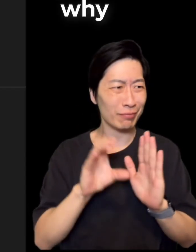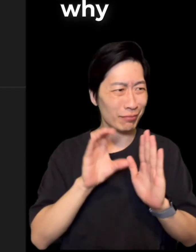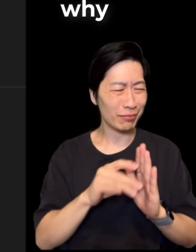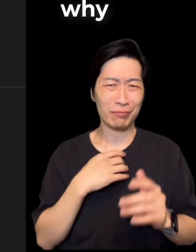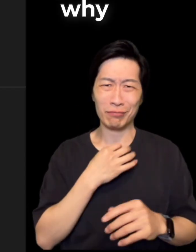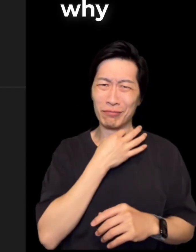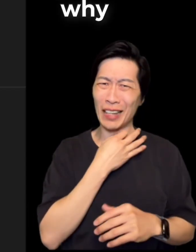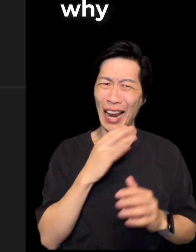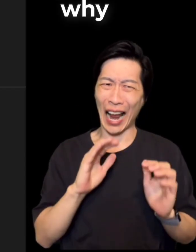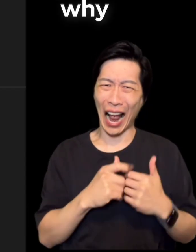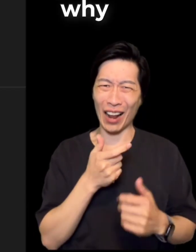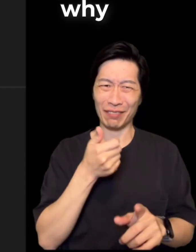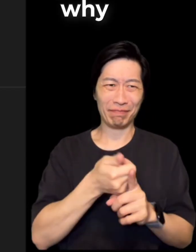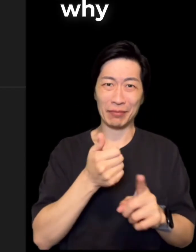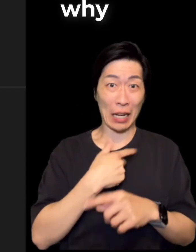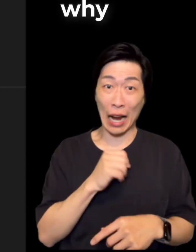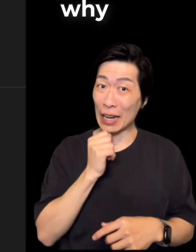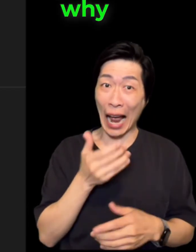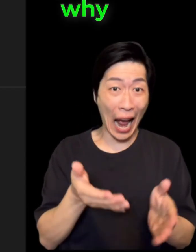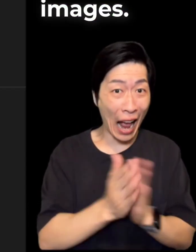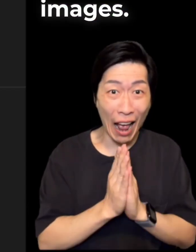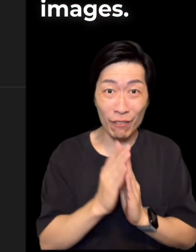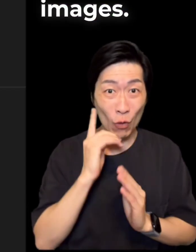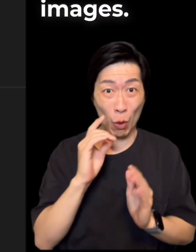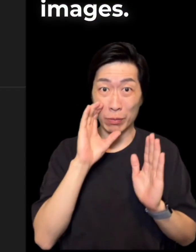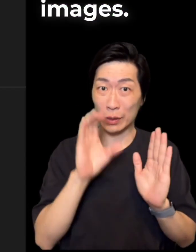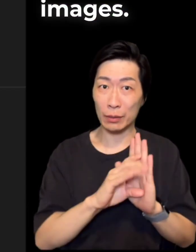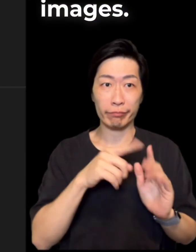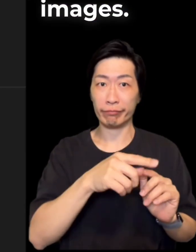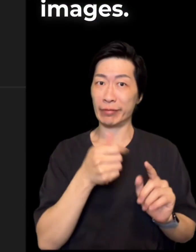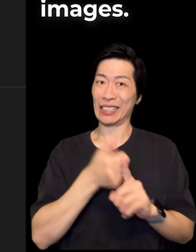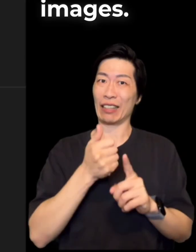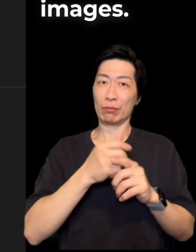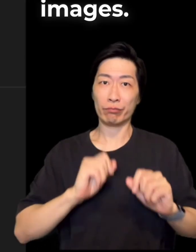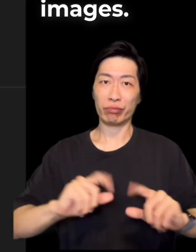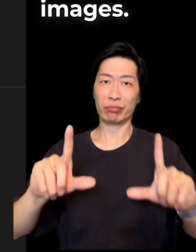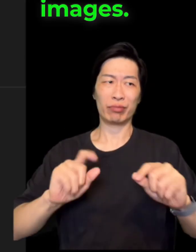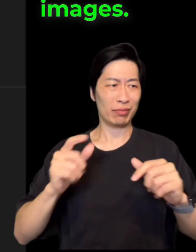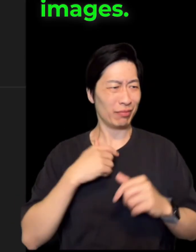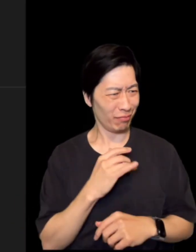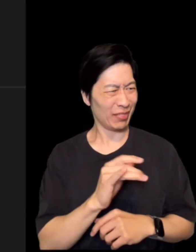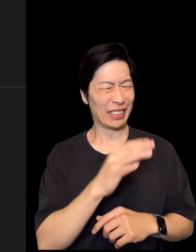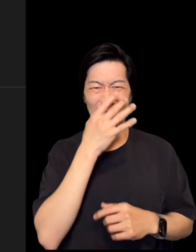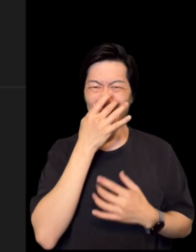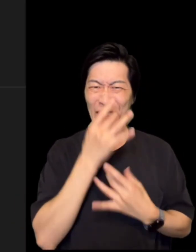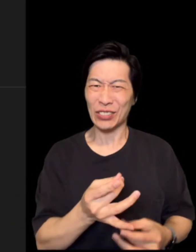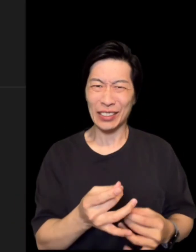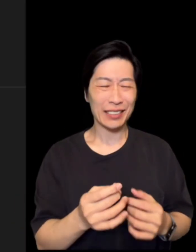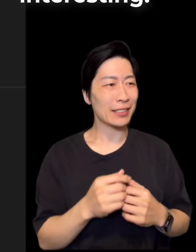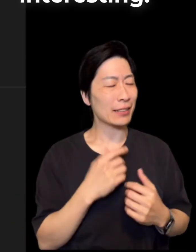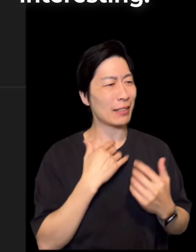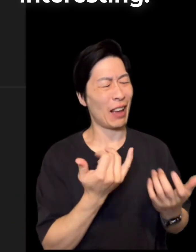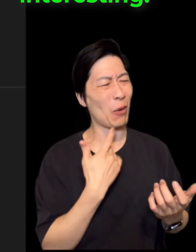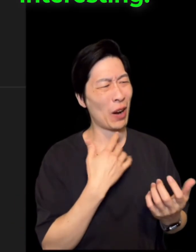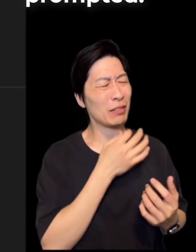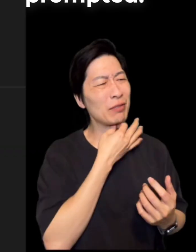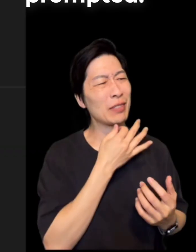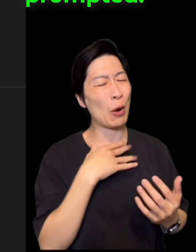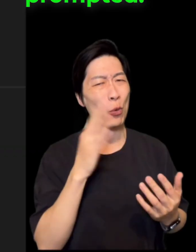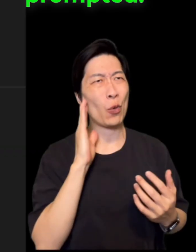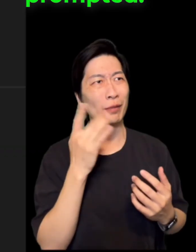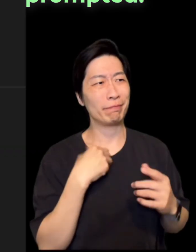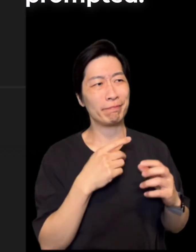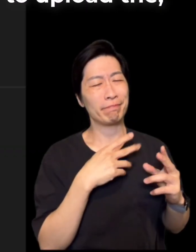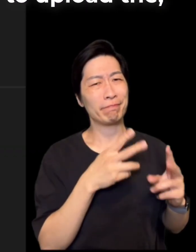I'm just really curious why Grok added photos and images. That's really interesting. I